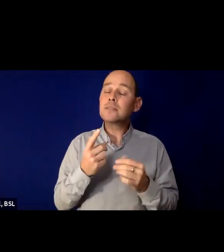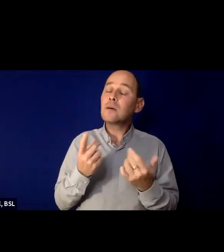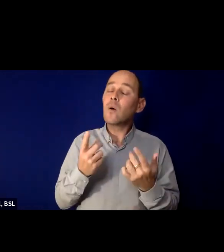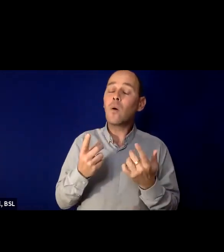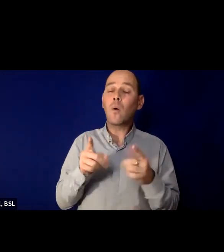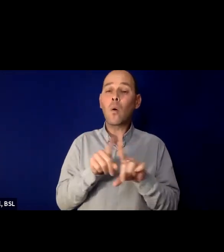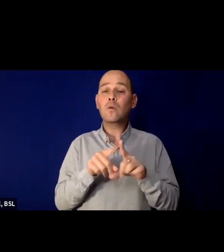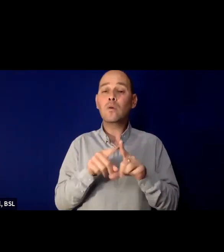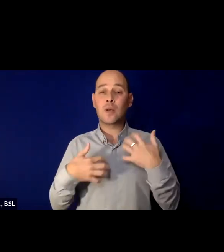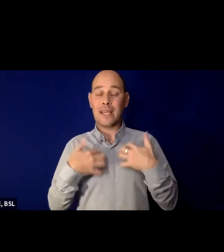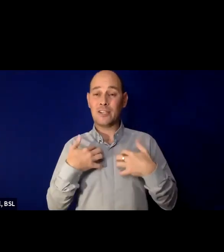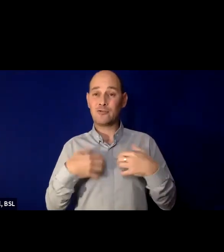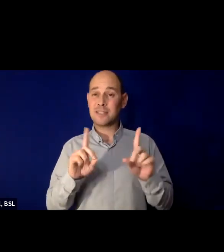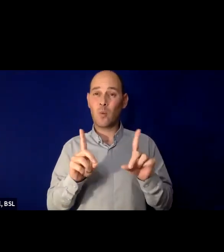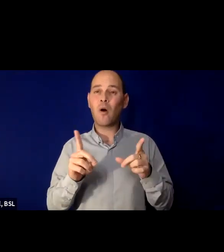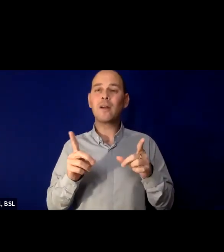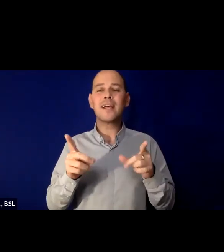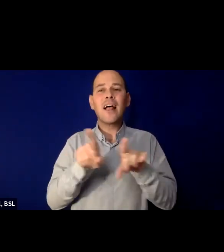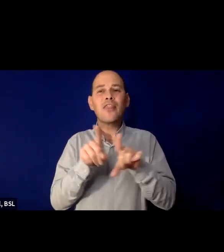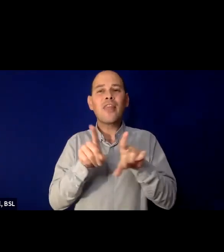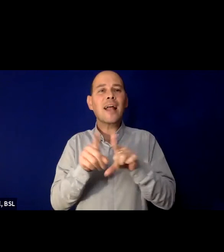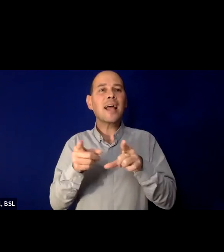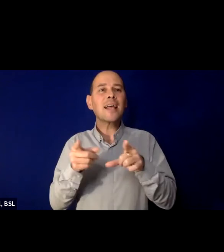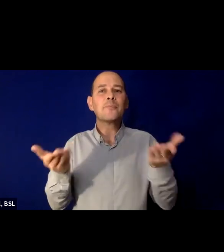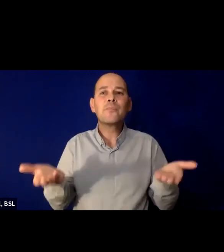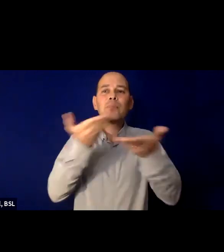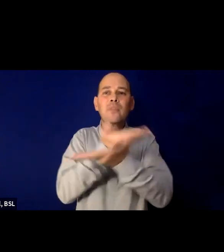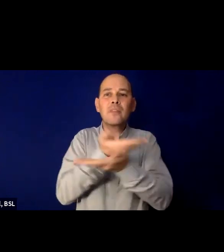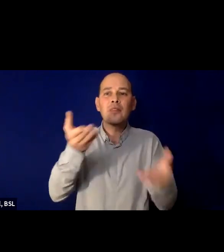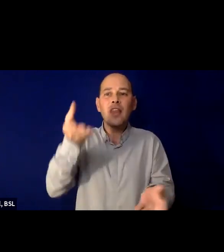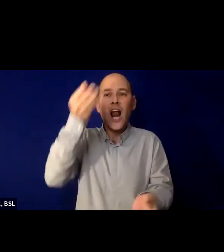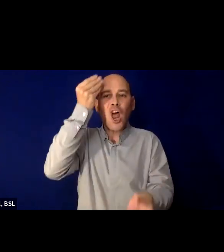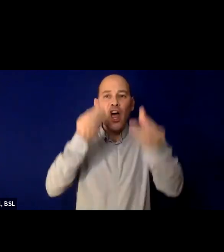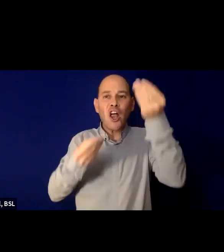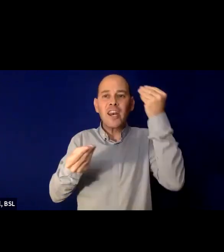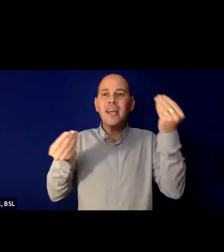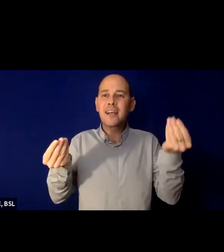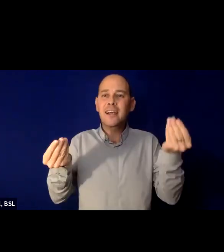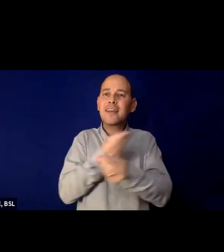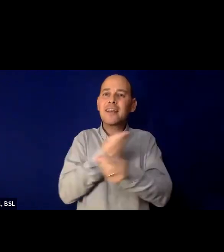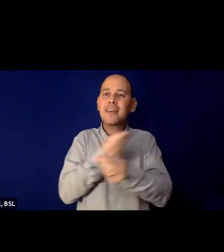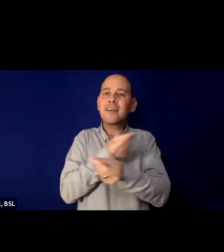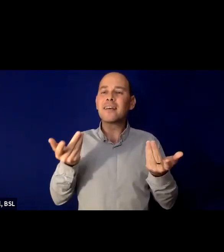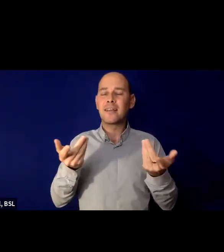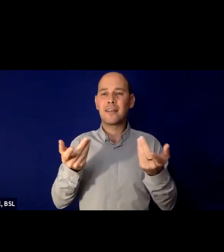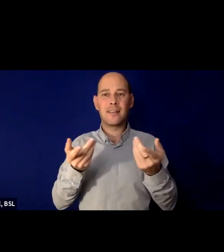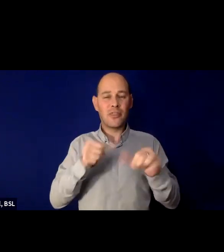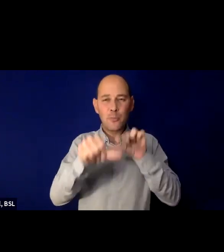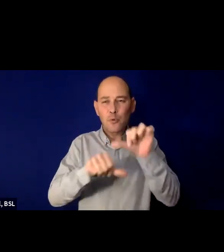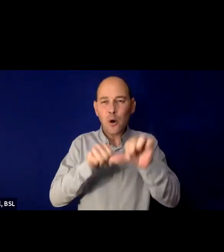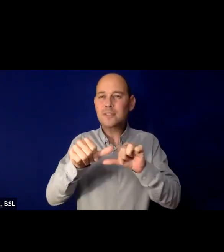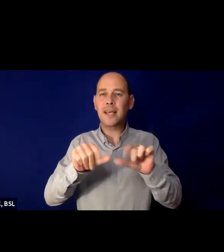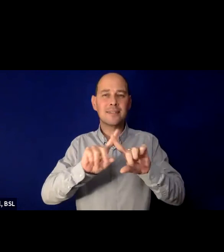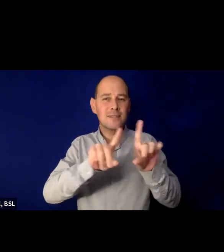different presentations today, is that mutual learning, and actually how interesting it's been to look at this process across different countries and be able to do that